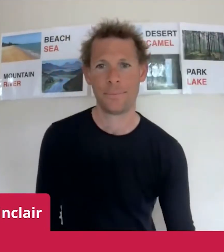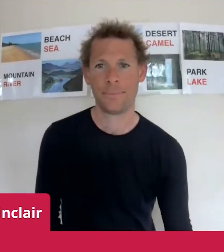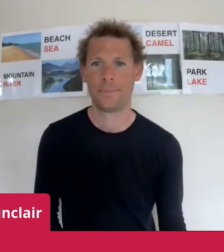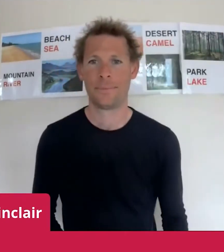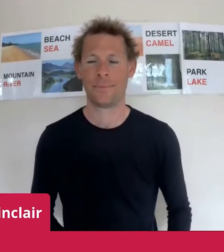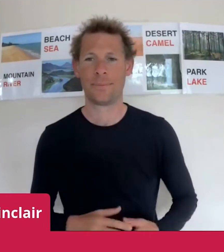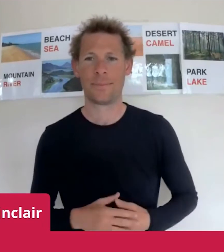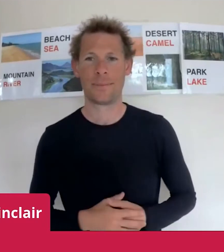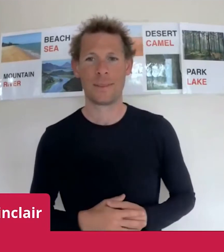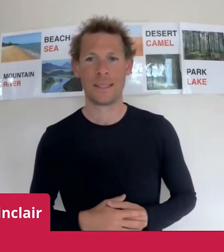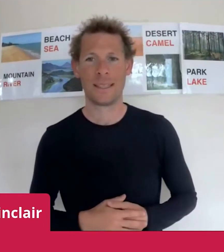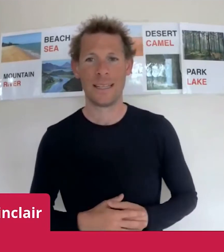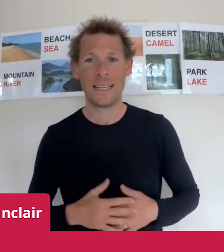Surprised.